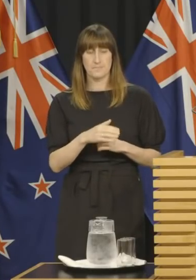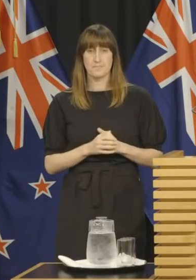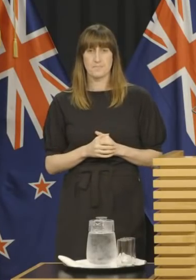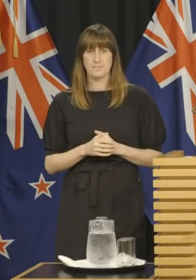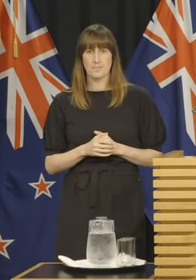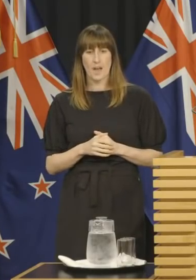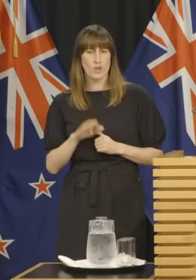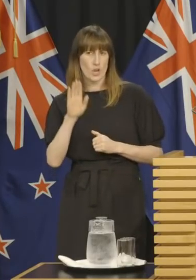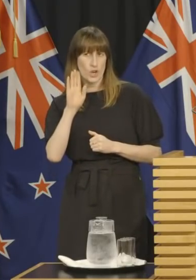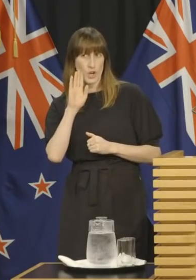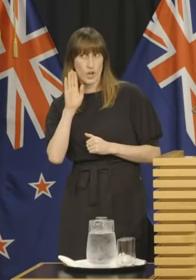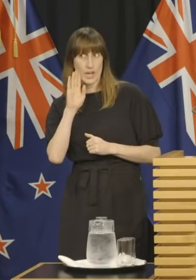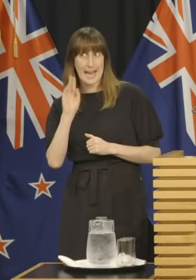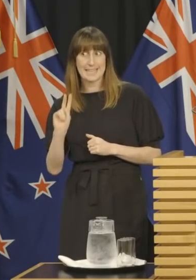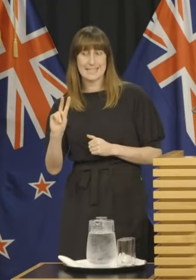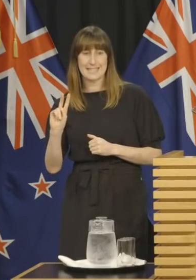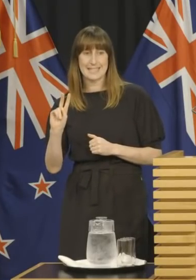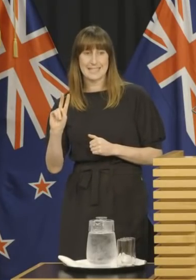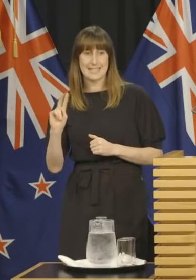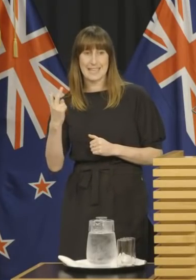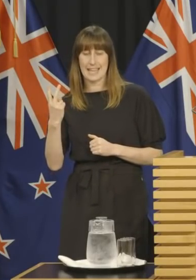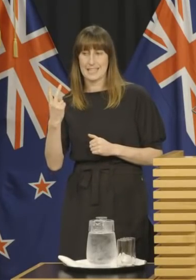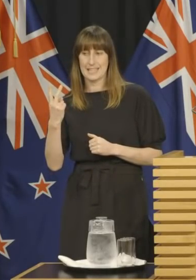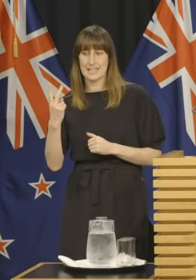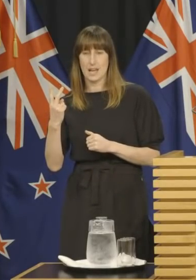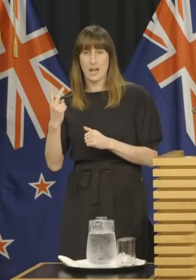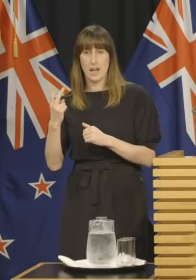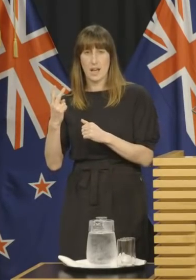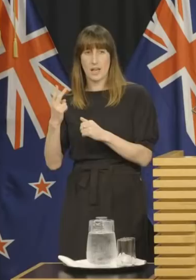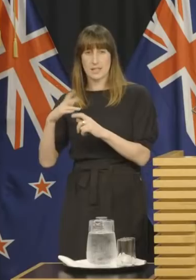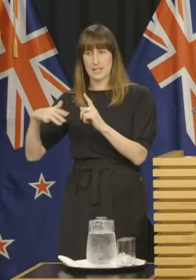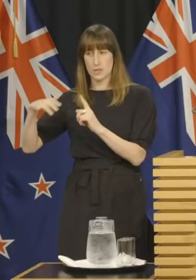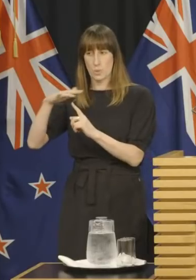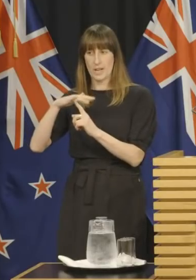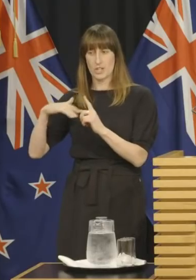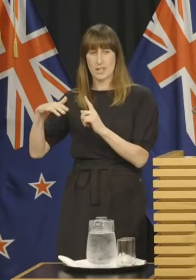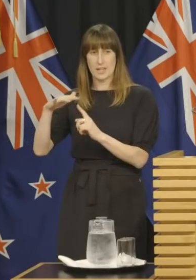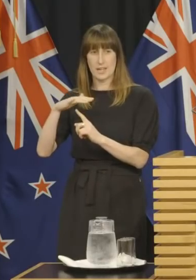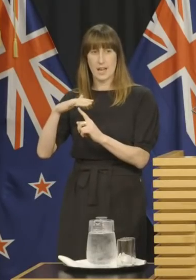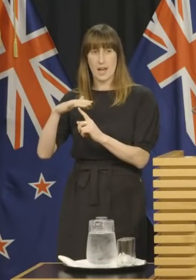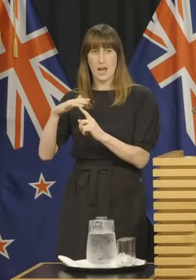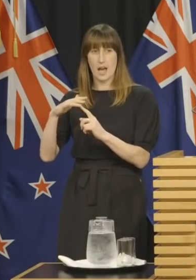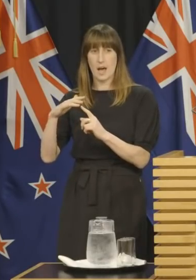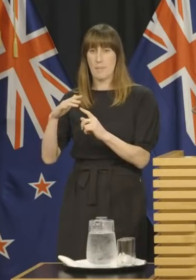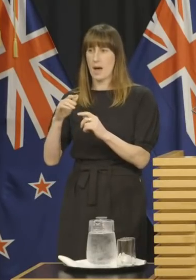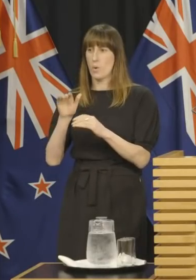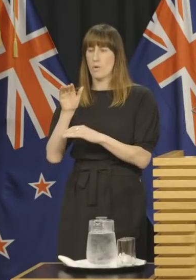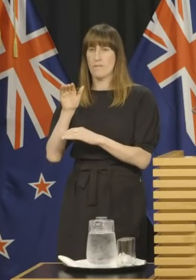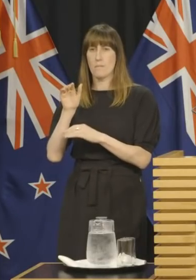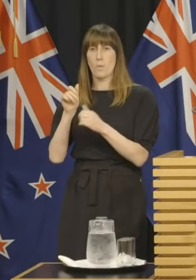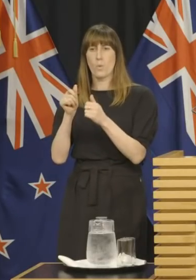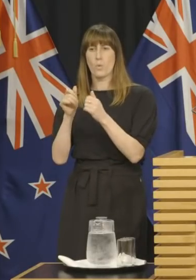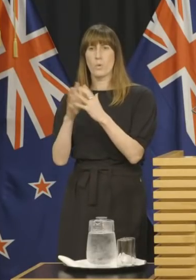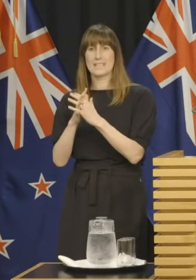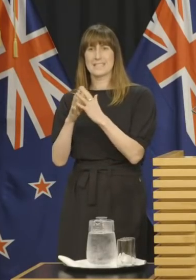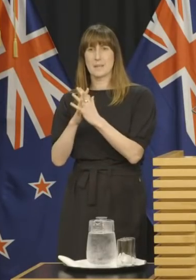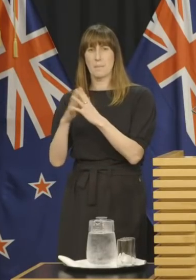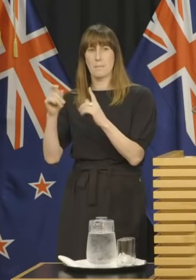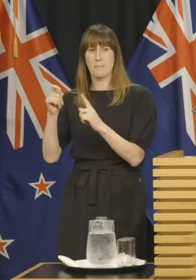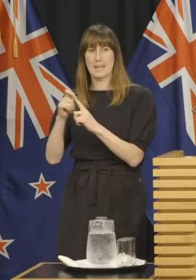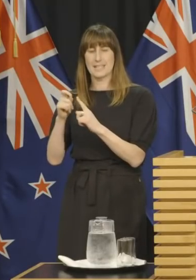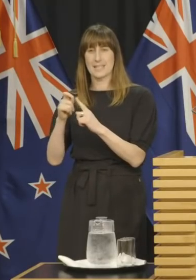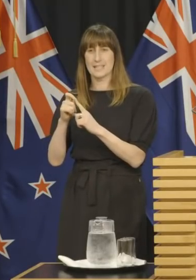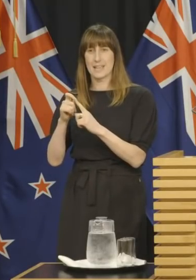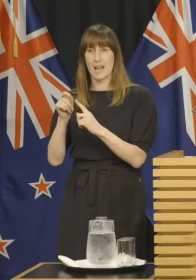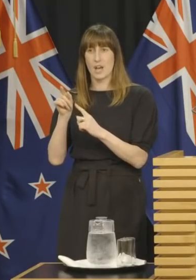allegation about ministerial conduct today raised by Radio New Zealand, which alleges that Foreign Minister Winston Peters directed Antarctica New Zealand to give prize